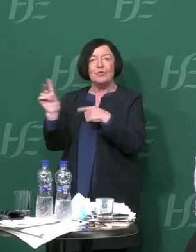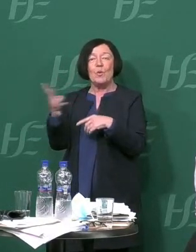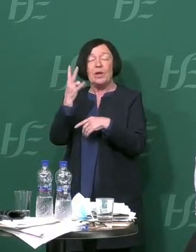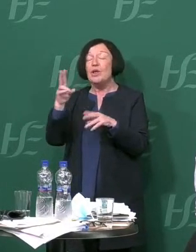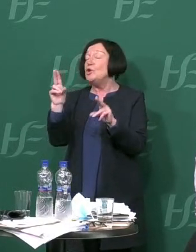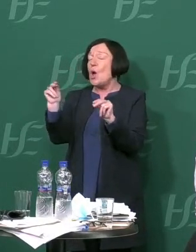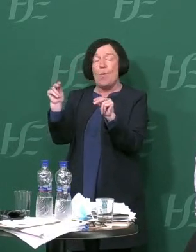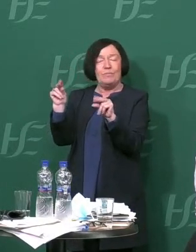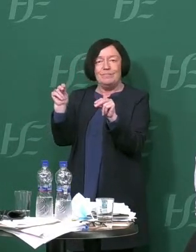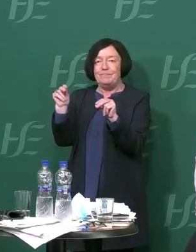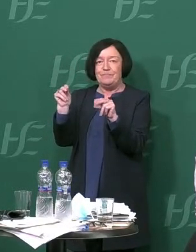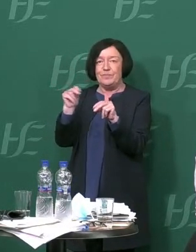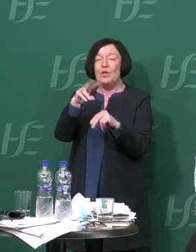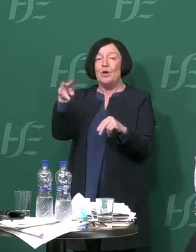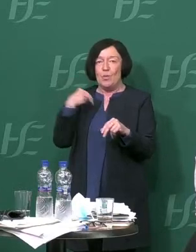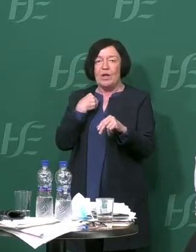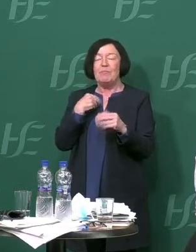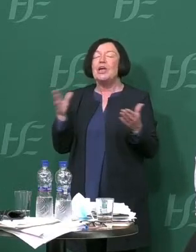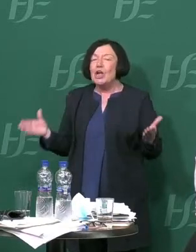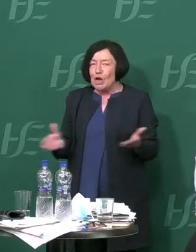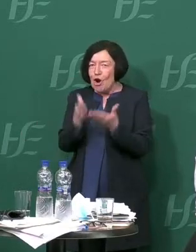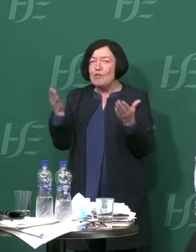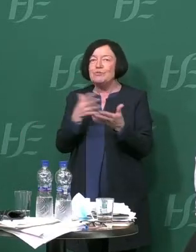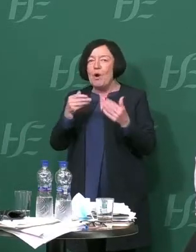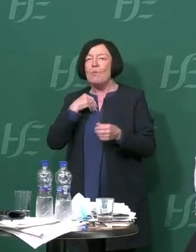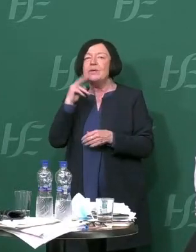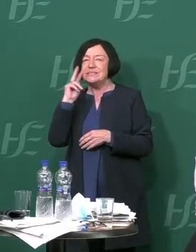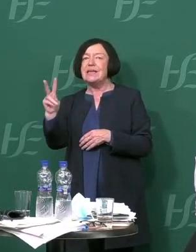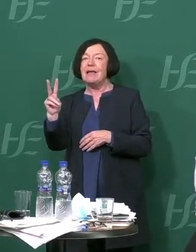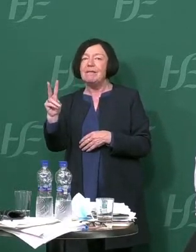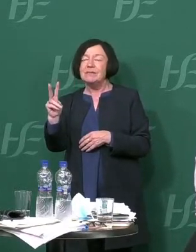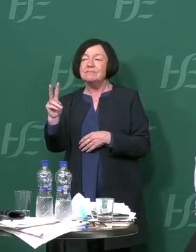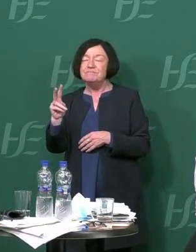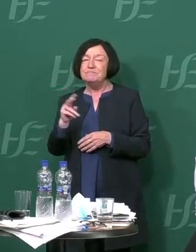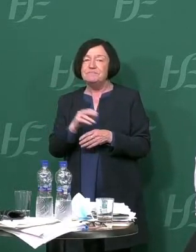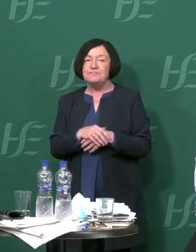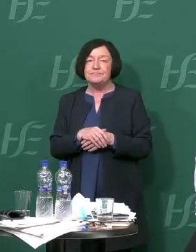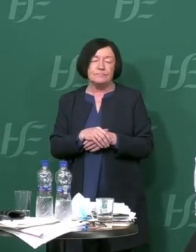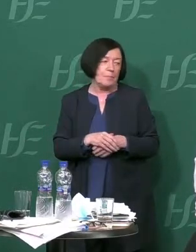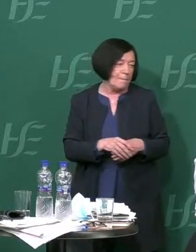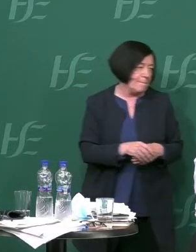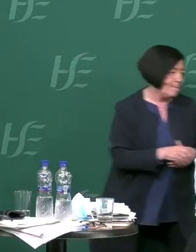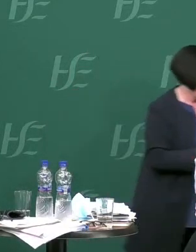So no, I think we would be encouraged by what we're seeing rather than concerned at the moment.